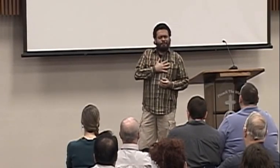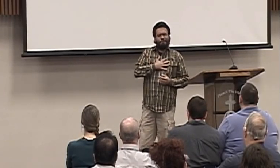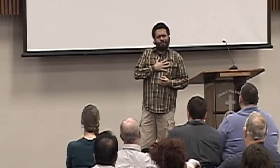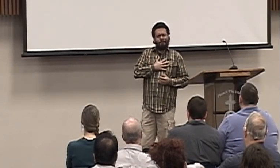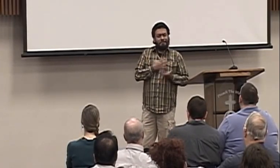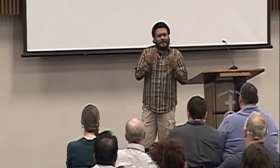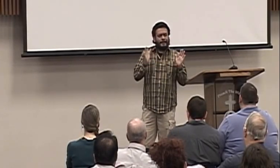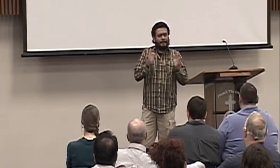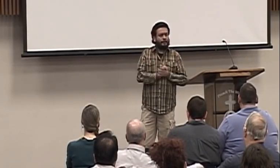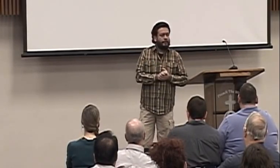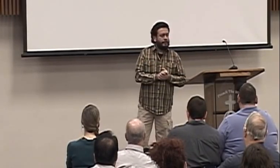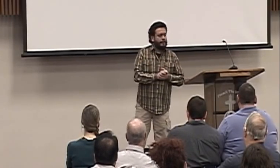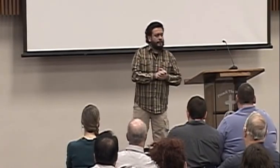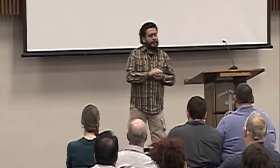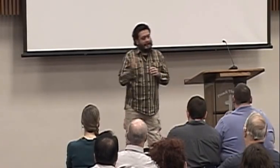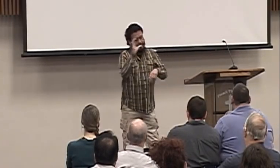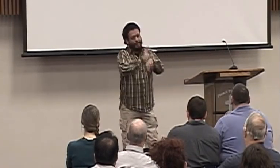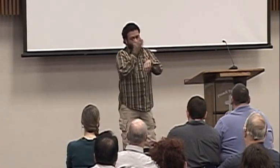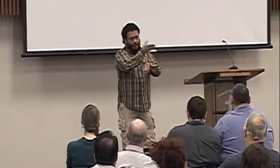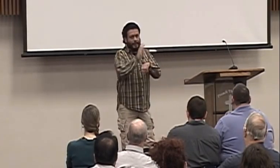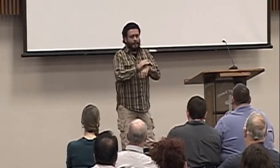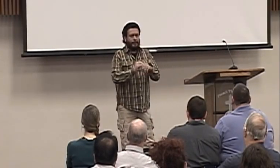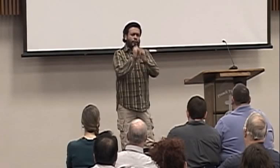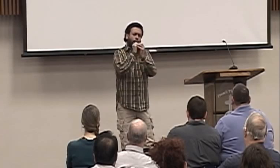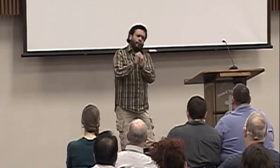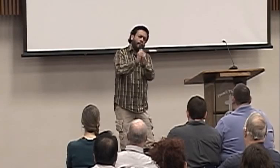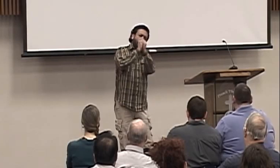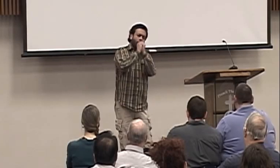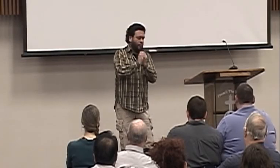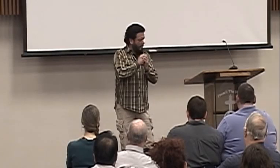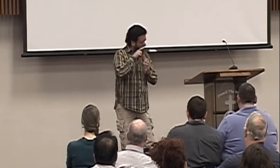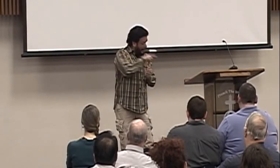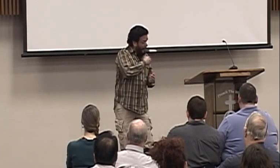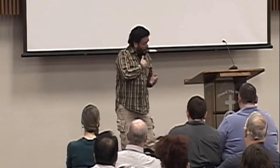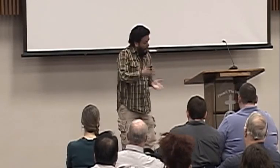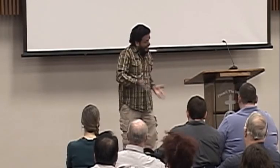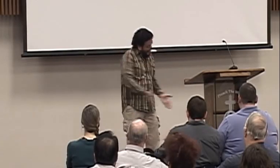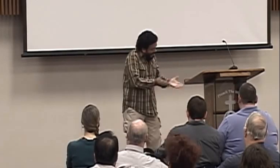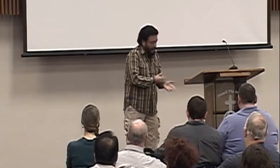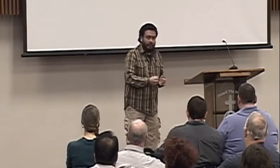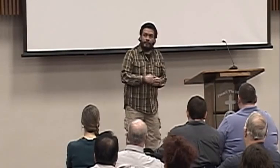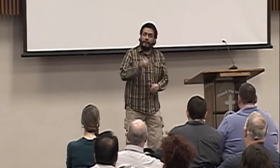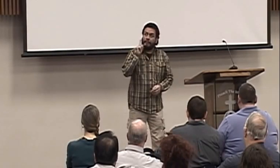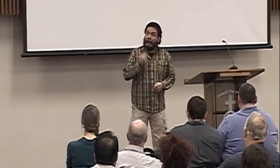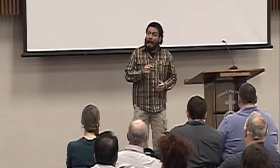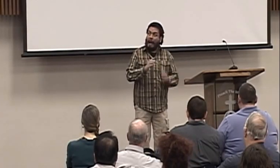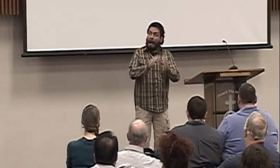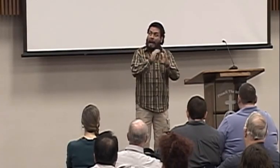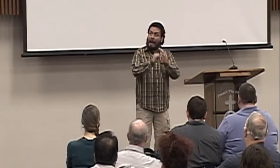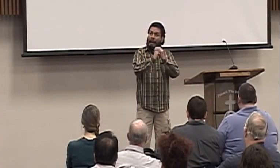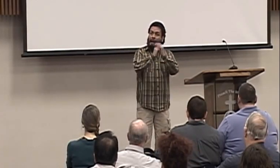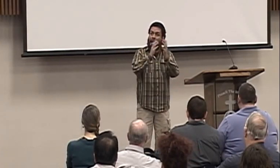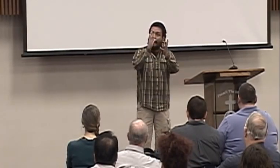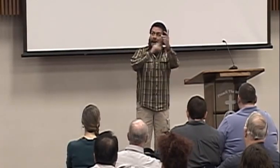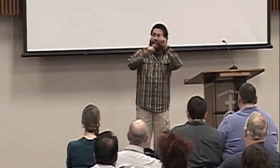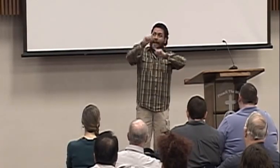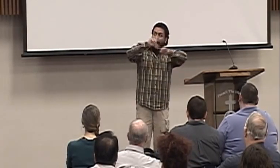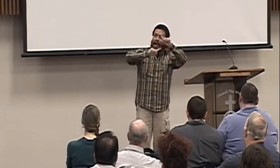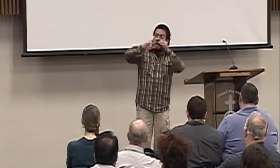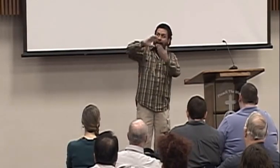So it really touched my heart. And we went to the church, we worshiped, and I was encouraging them, hey, look, you gotta sign with